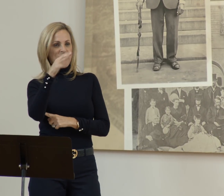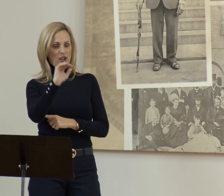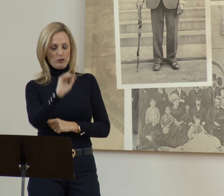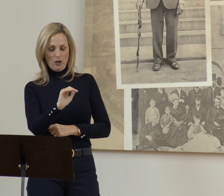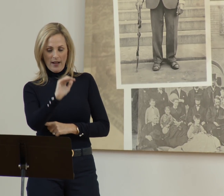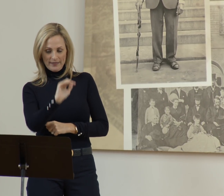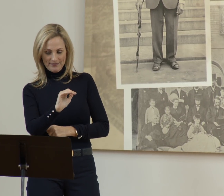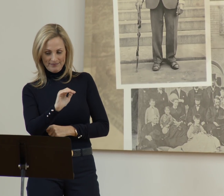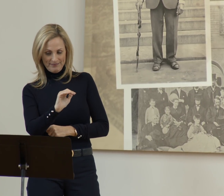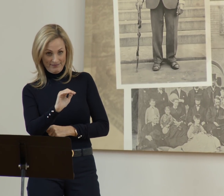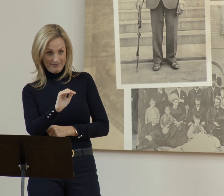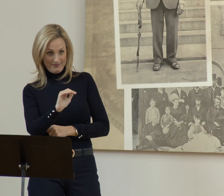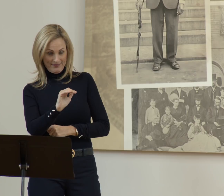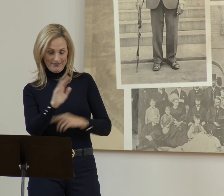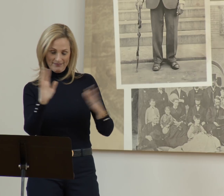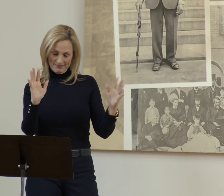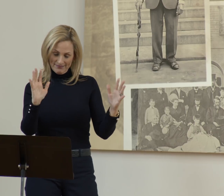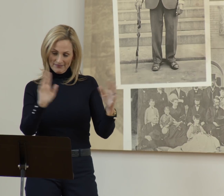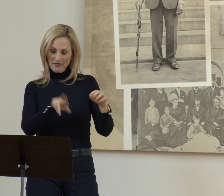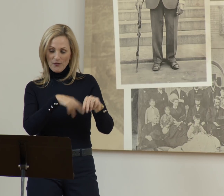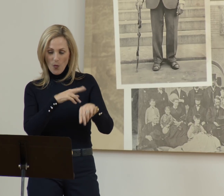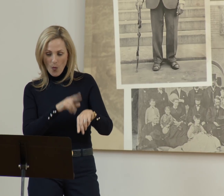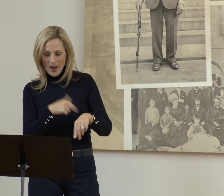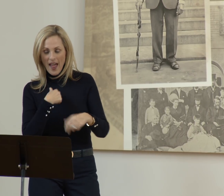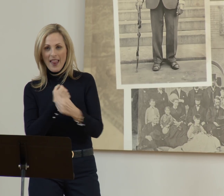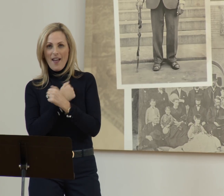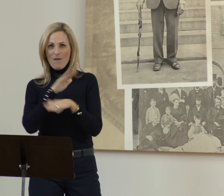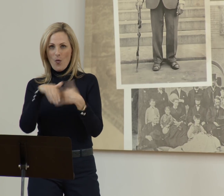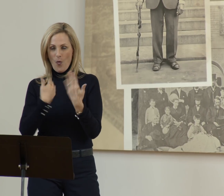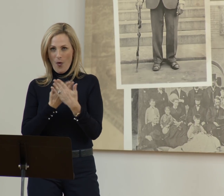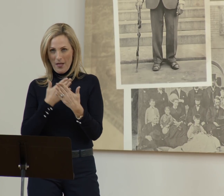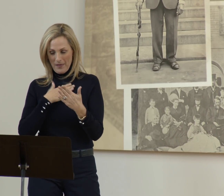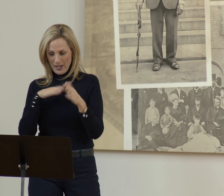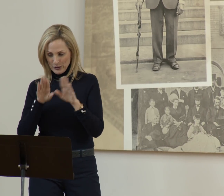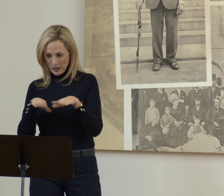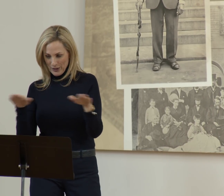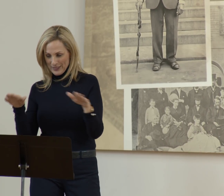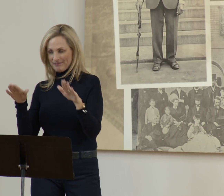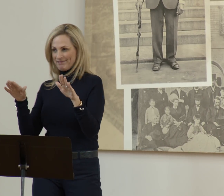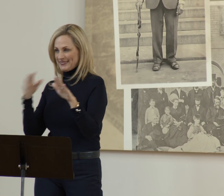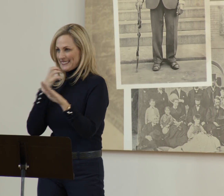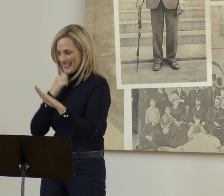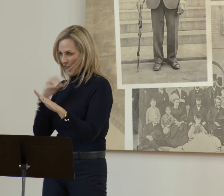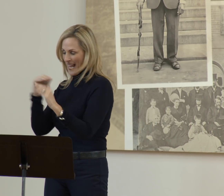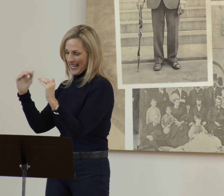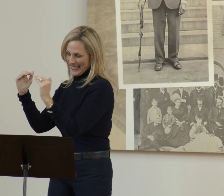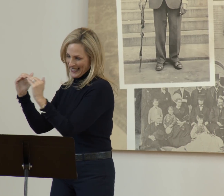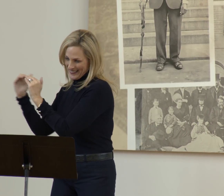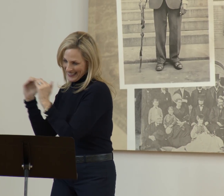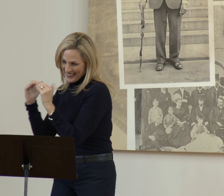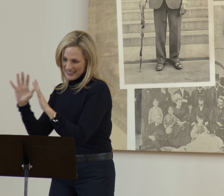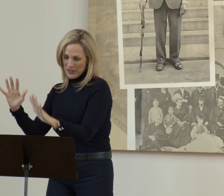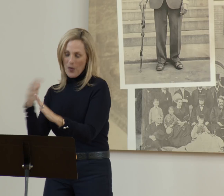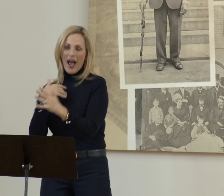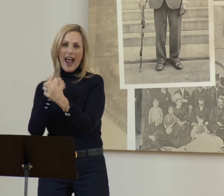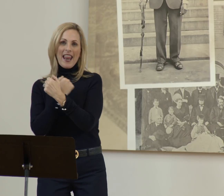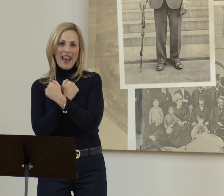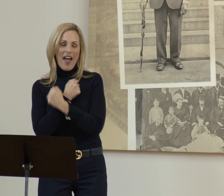I like to tease him that he was my fifth child. And of course, I love all my children dearly